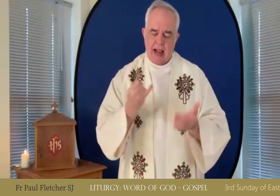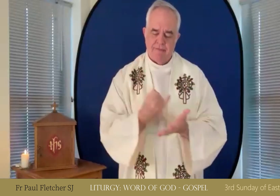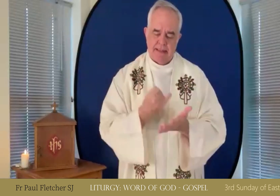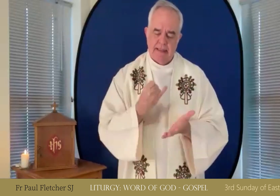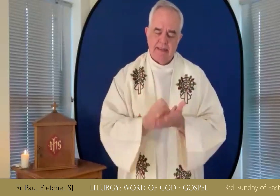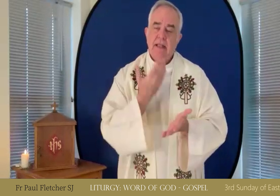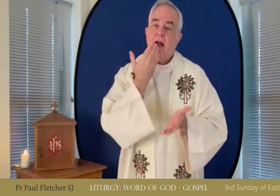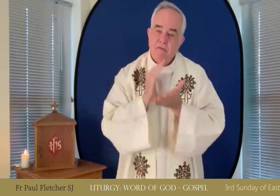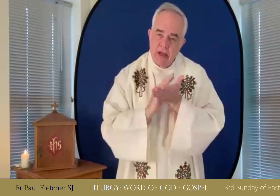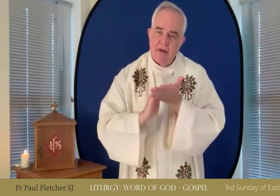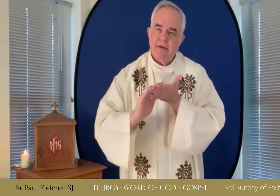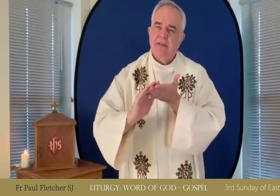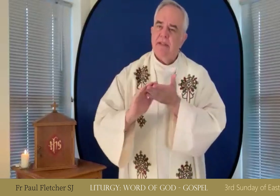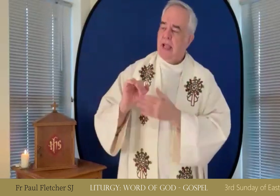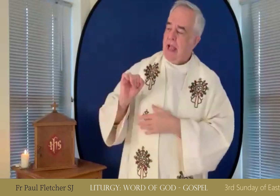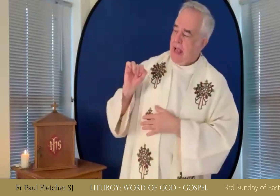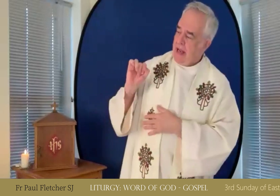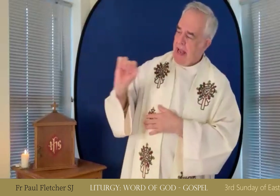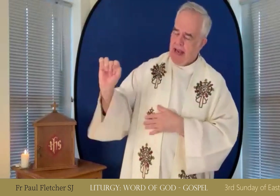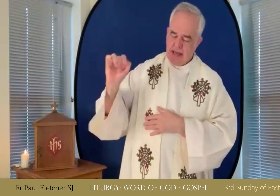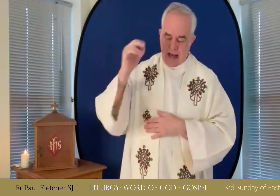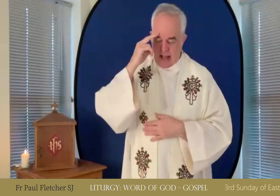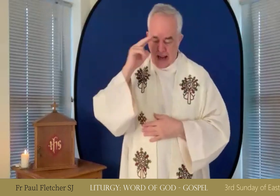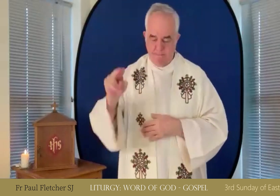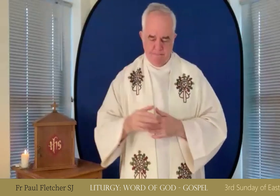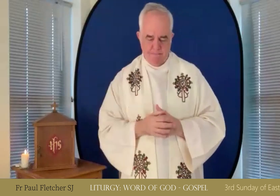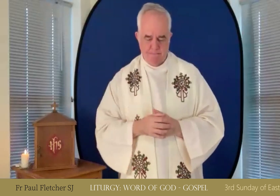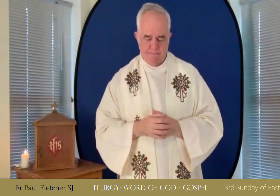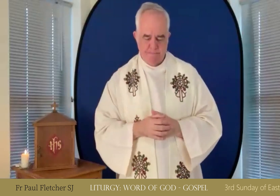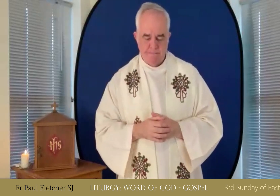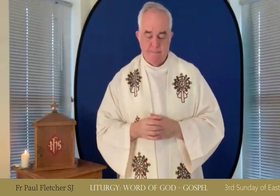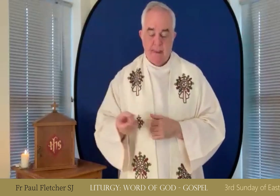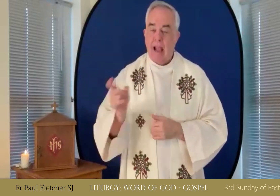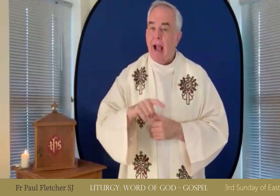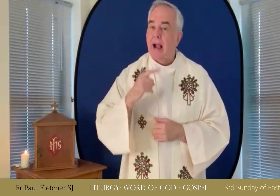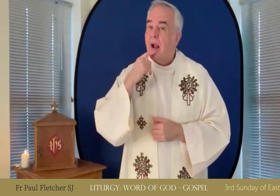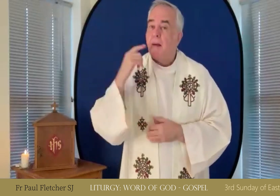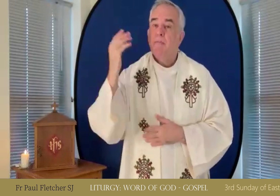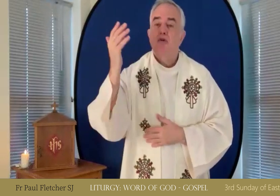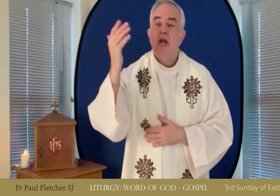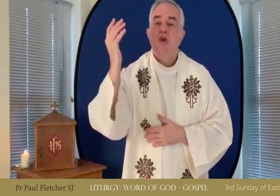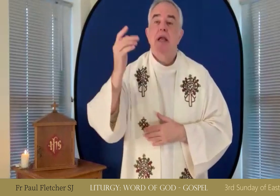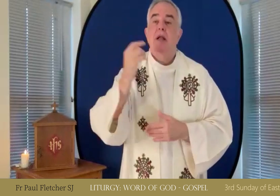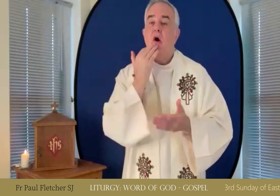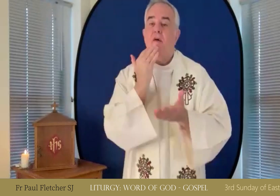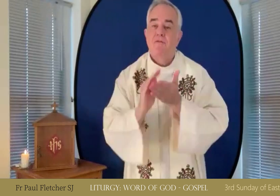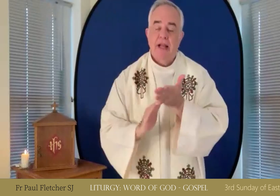have sin forgiven in his name. And preaching of